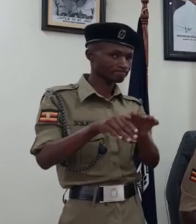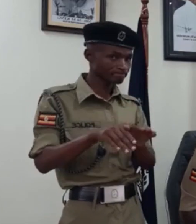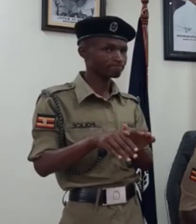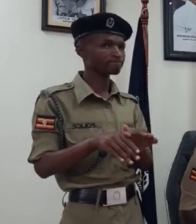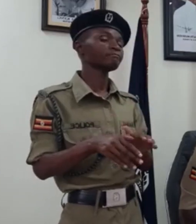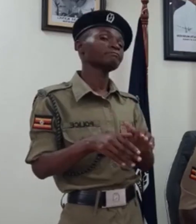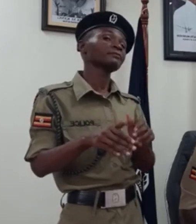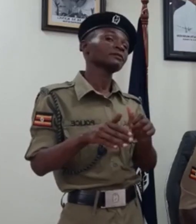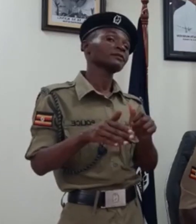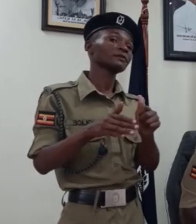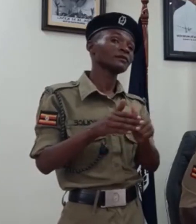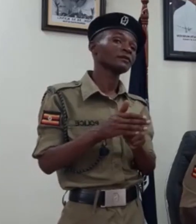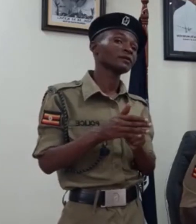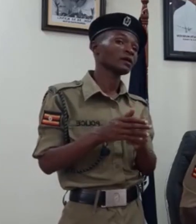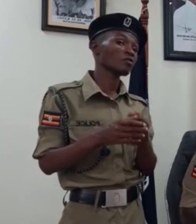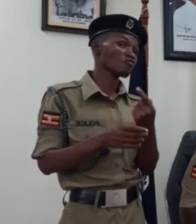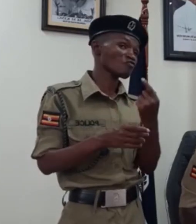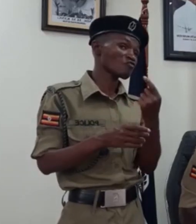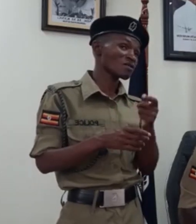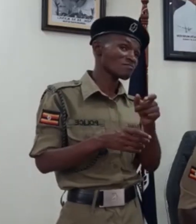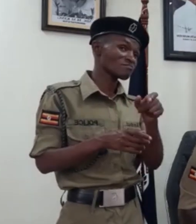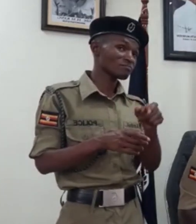n'essaala eziwerako.